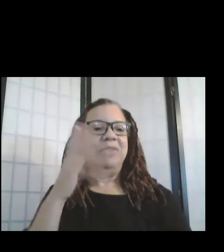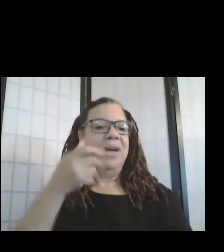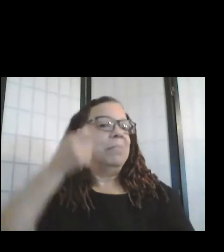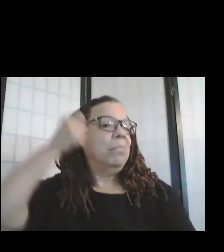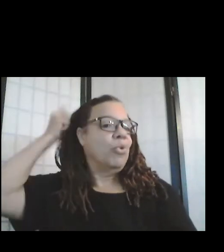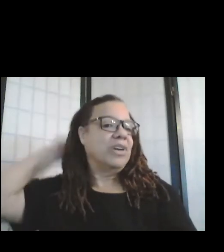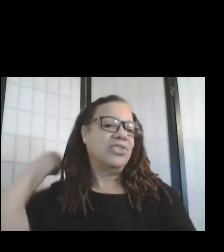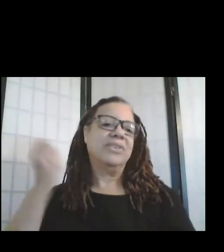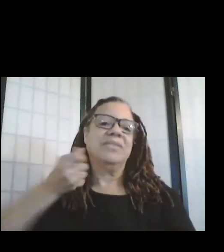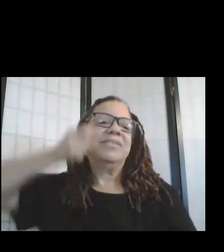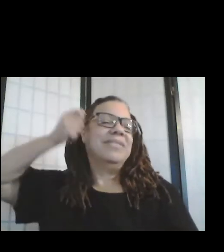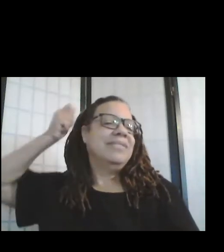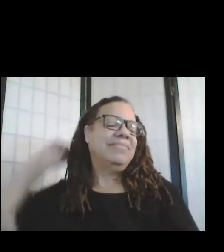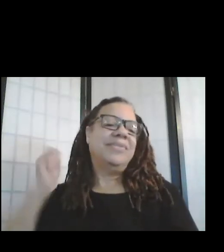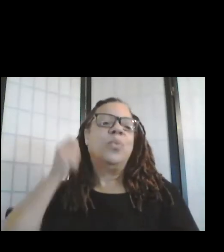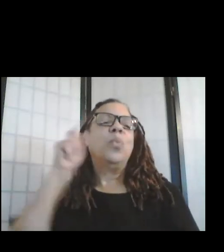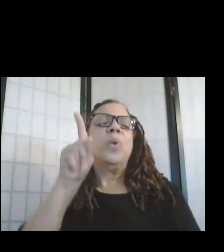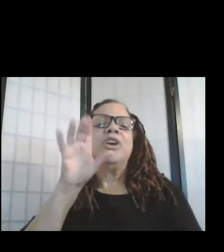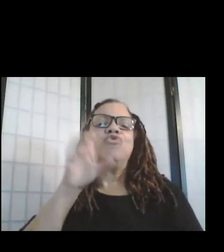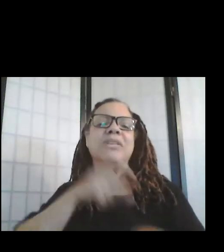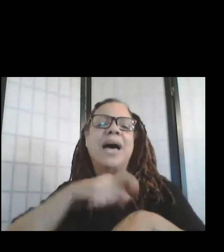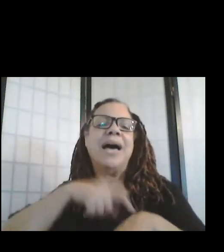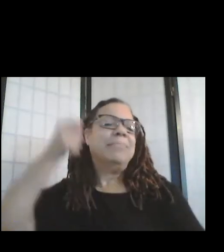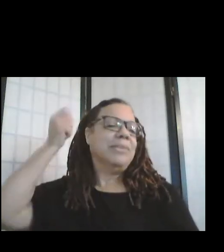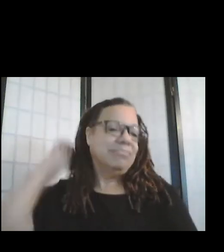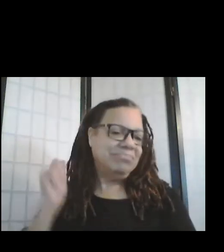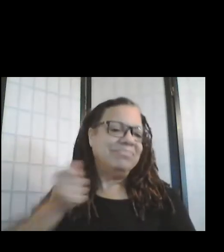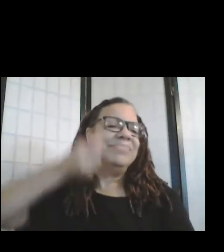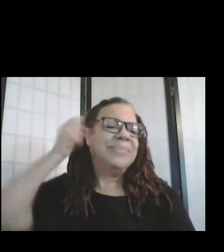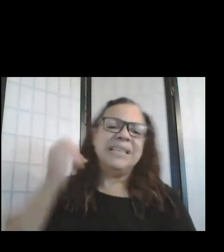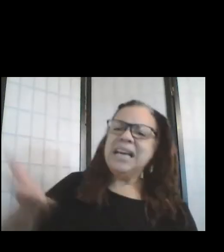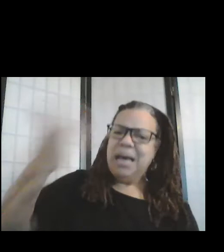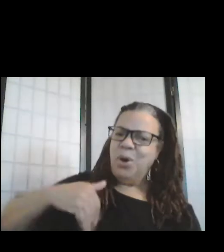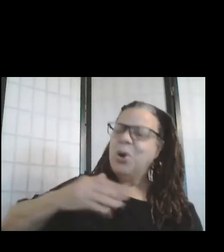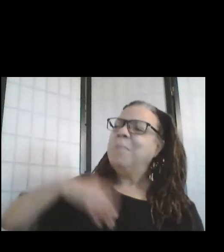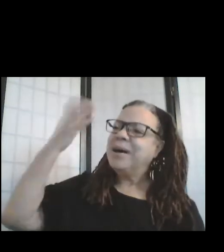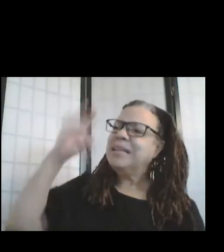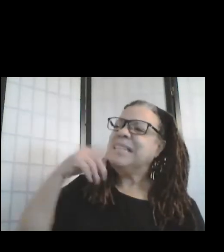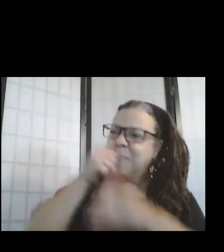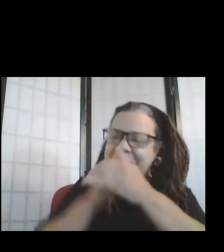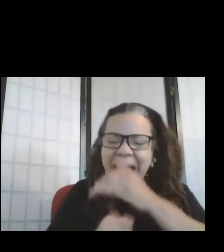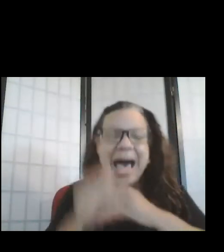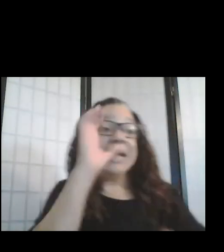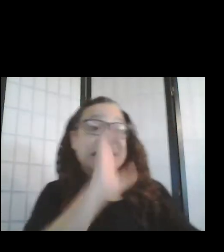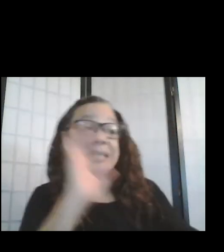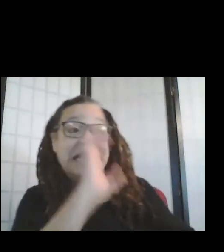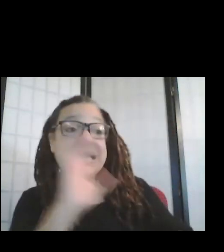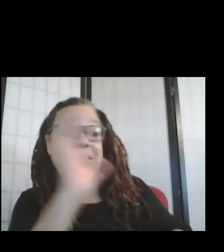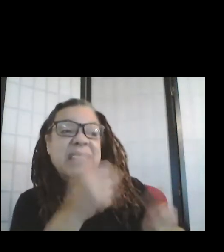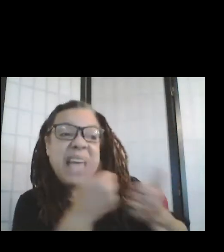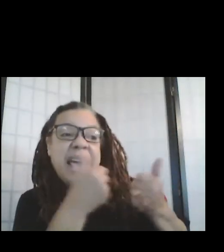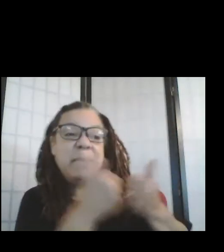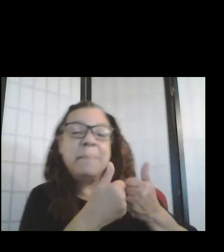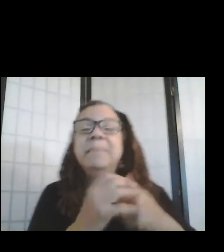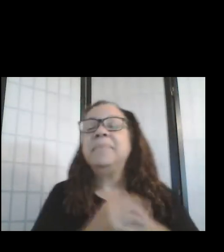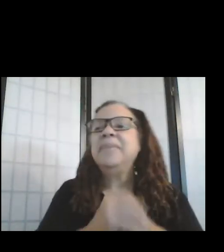hair, 100 strokes. Come on, my cousins would call to me, let's play hide and seek. There were lots